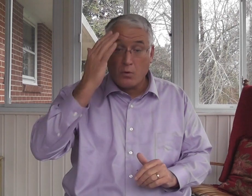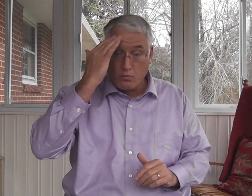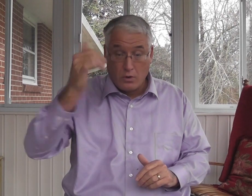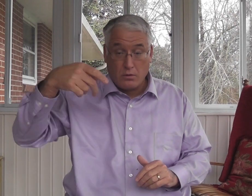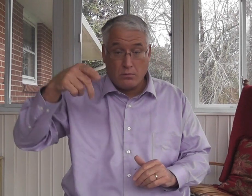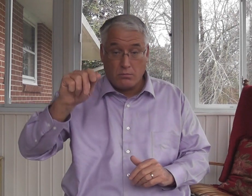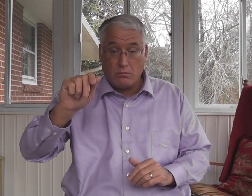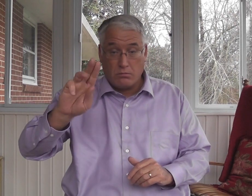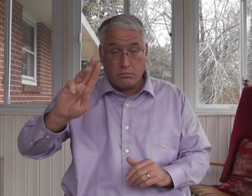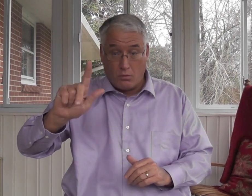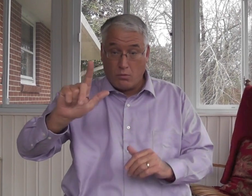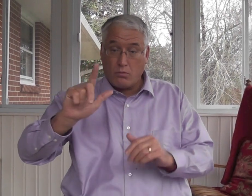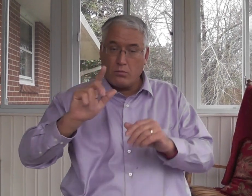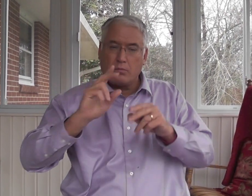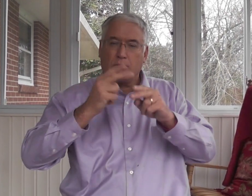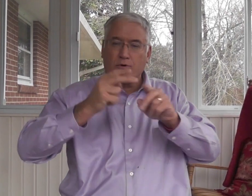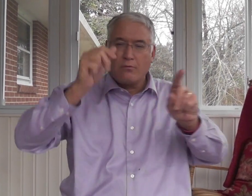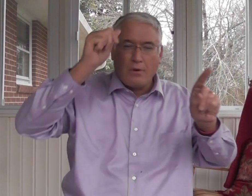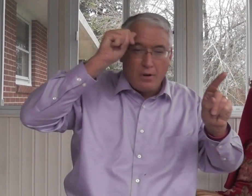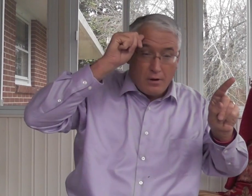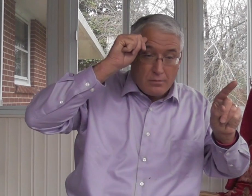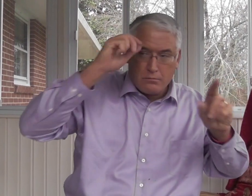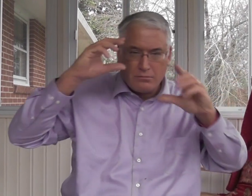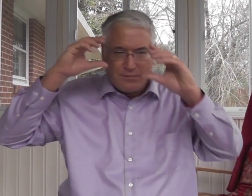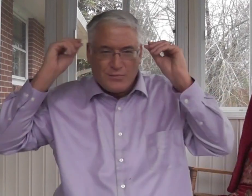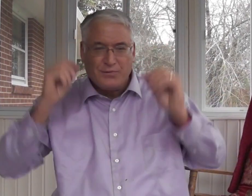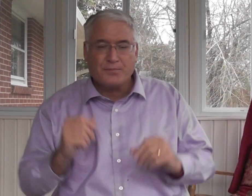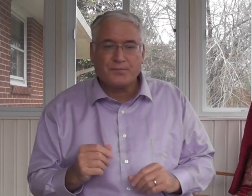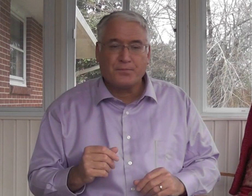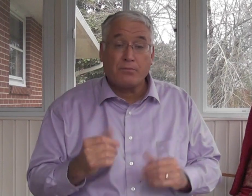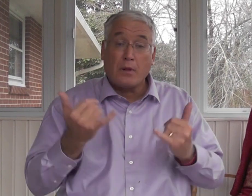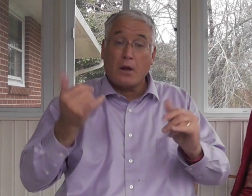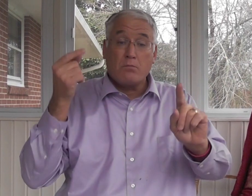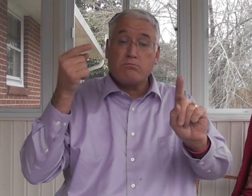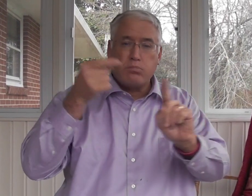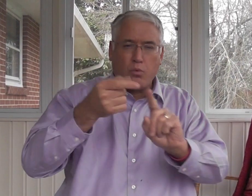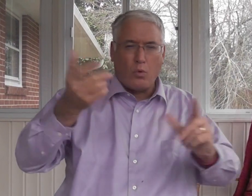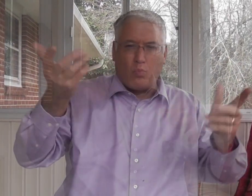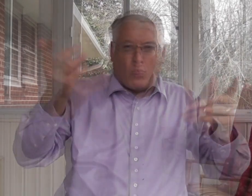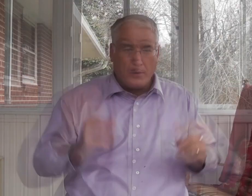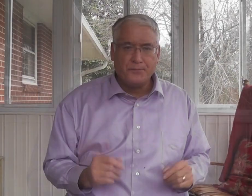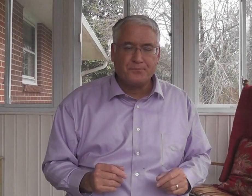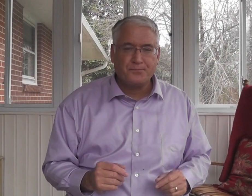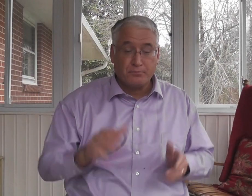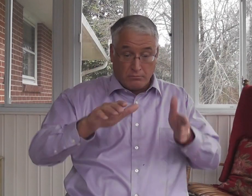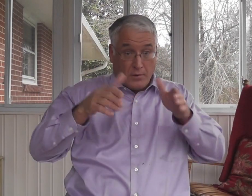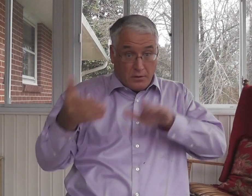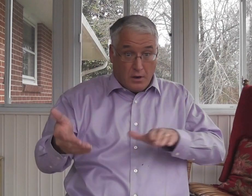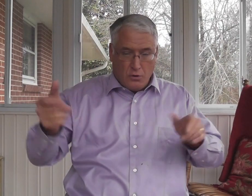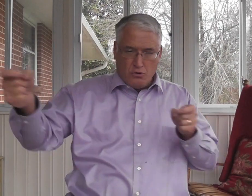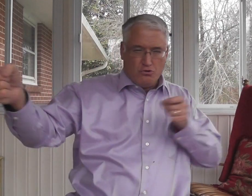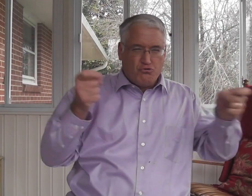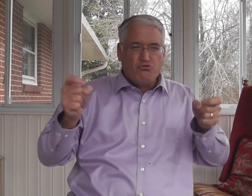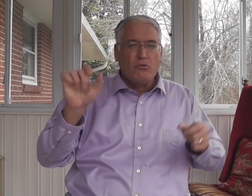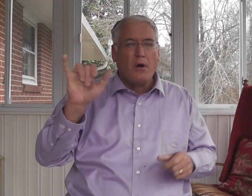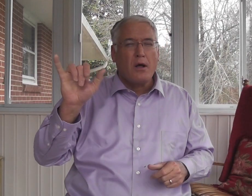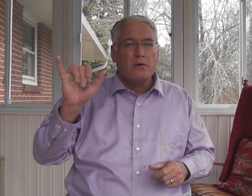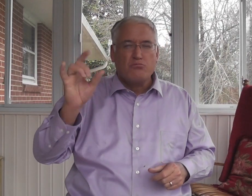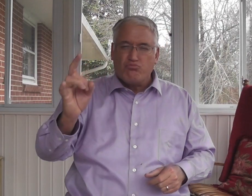the Ten Commandments. That's why Paul mentions Adam and Moses. What's the point? Well, the point is that